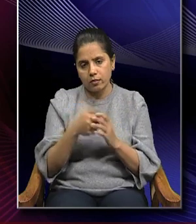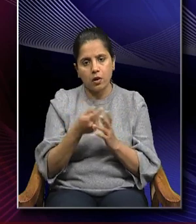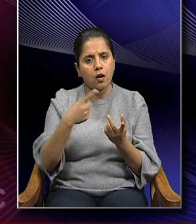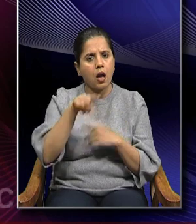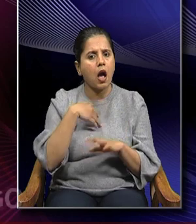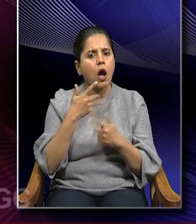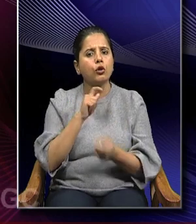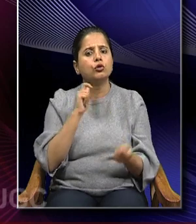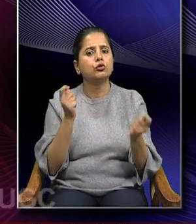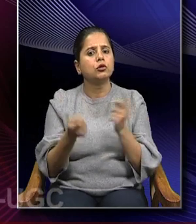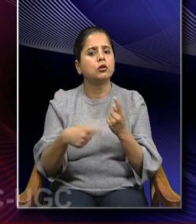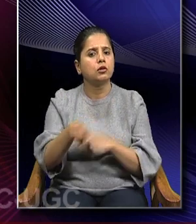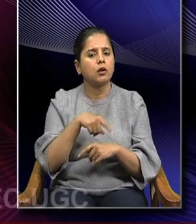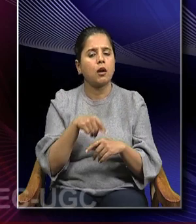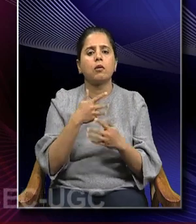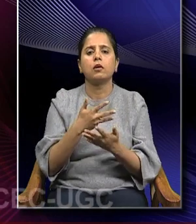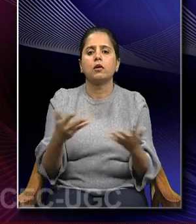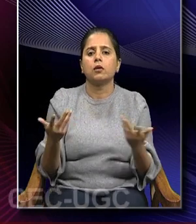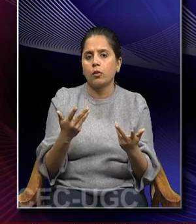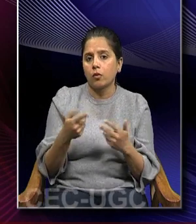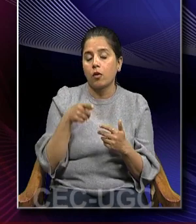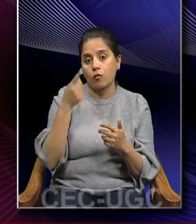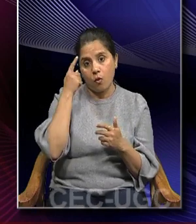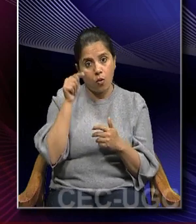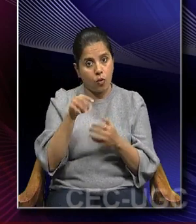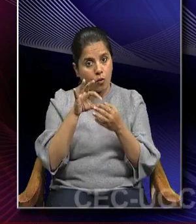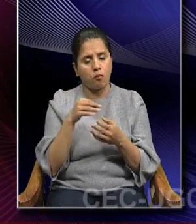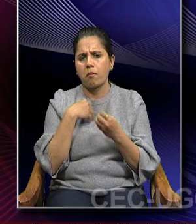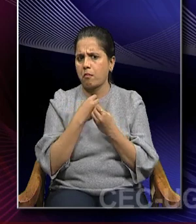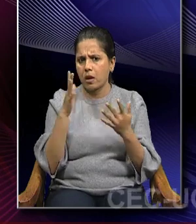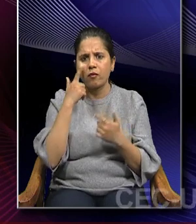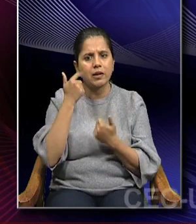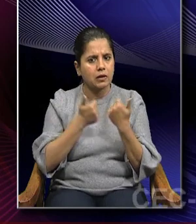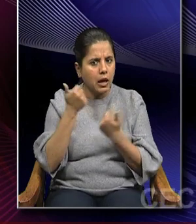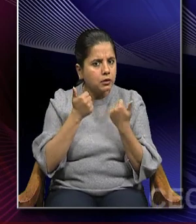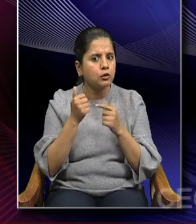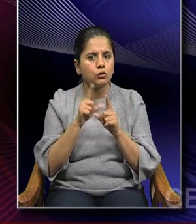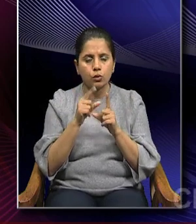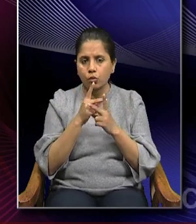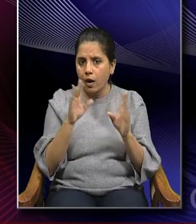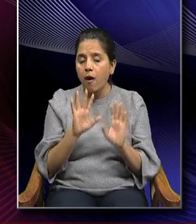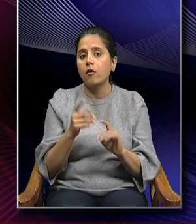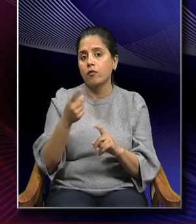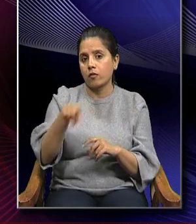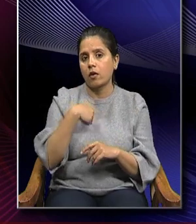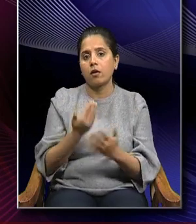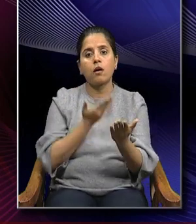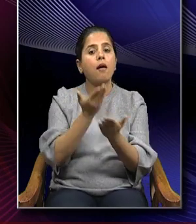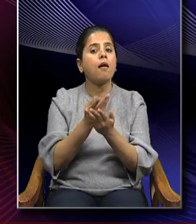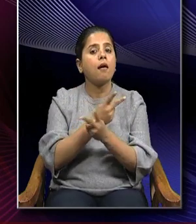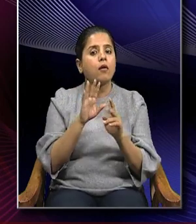to convert it into a product. And for that we are doing lot of testings. So, we are going to offer a